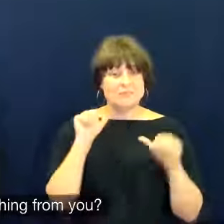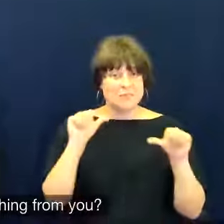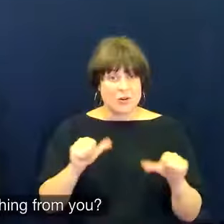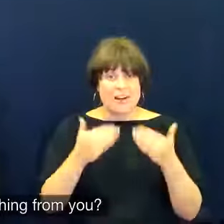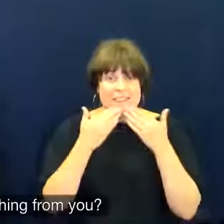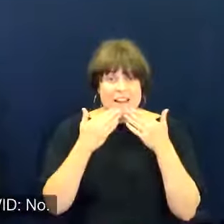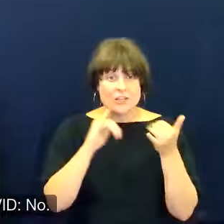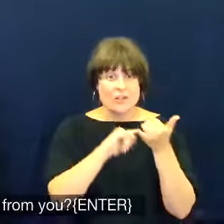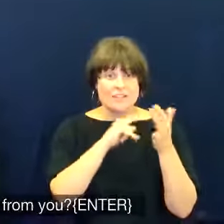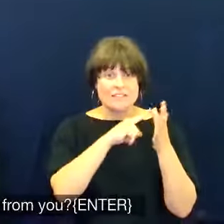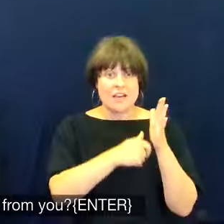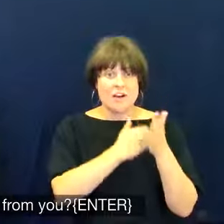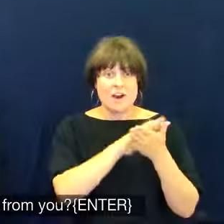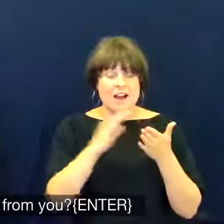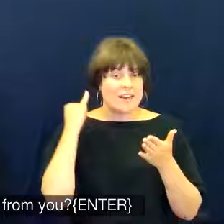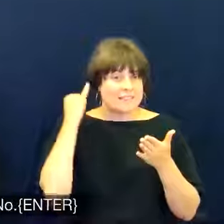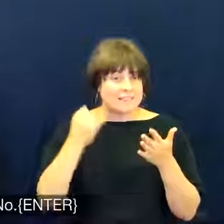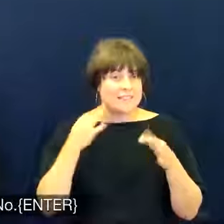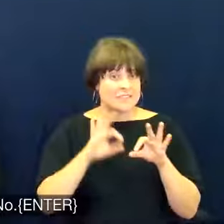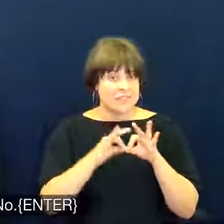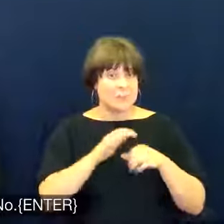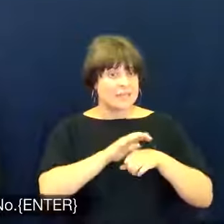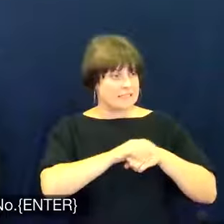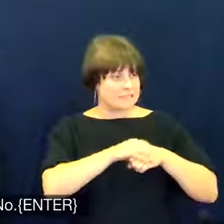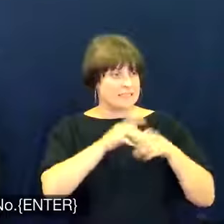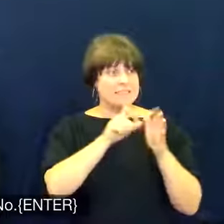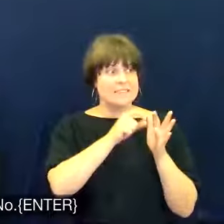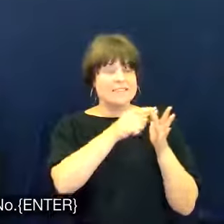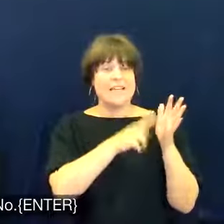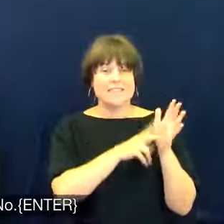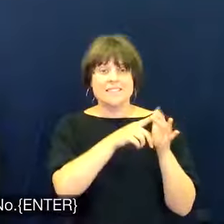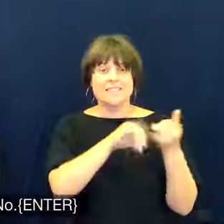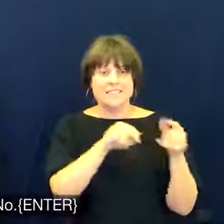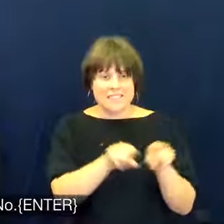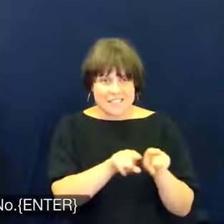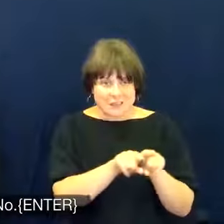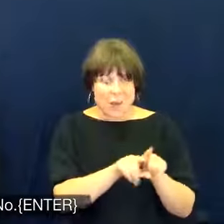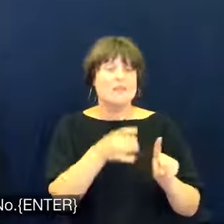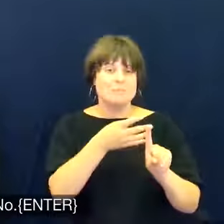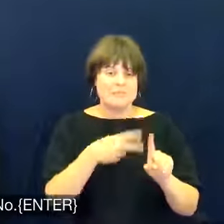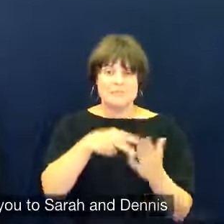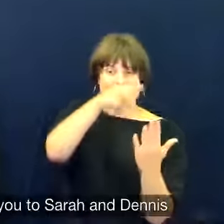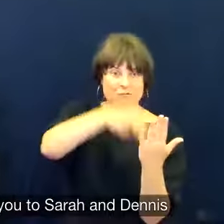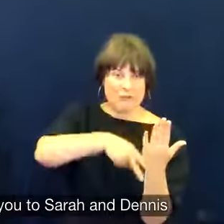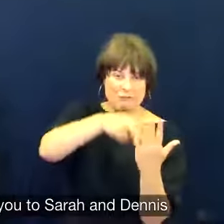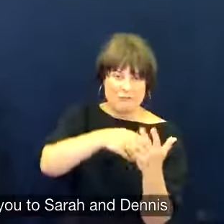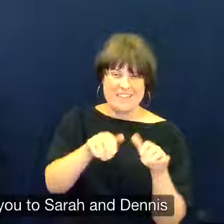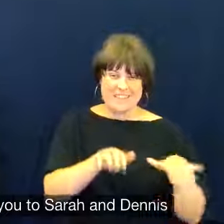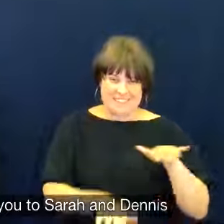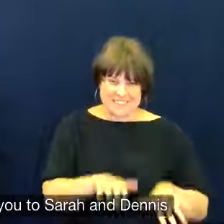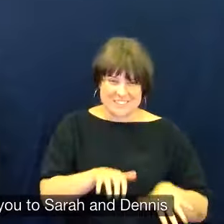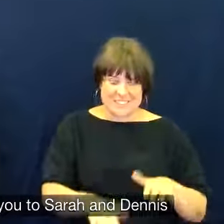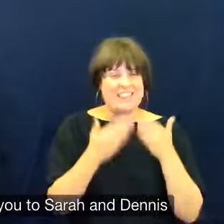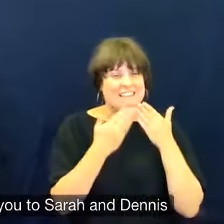always to Sarah and to Dennis, and particularly today for taking on the extra role of reading out the messages. Thanks